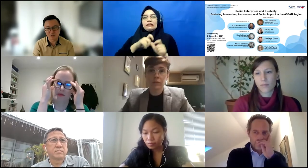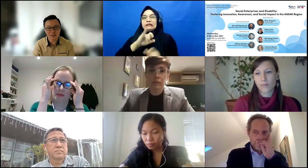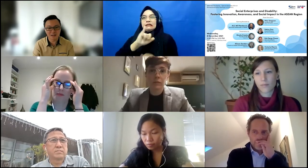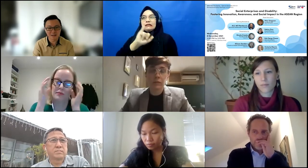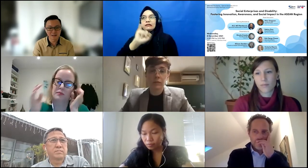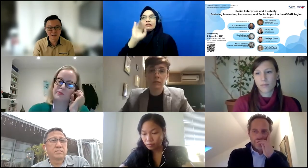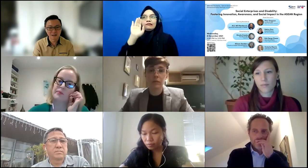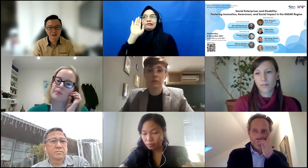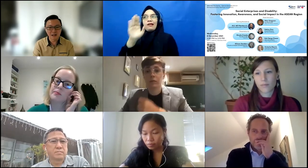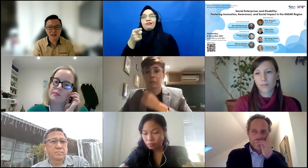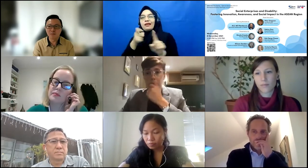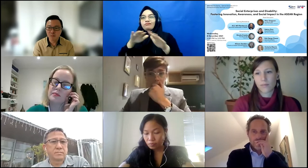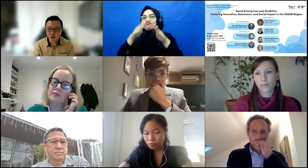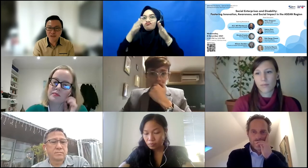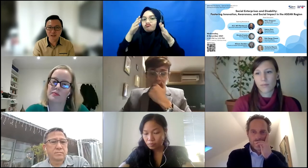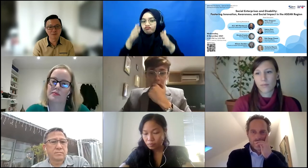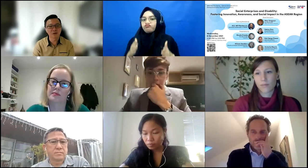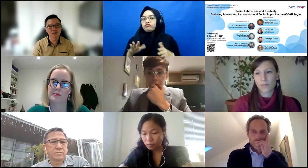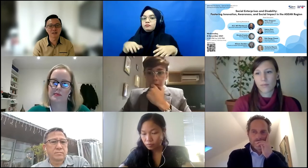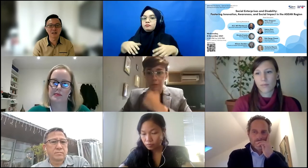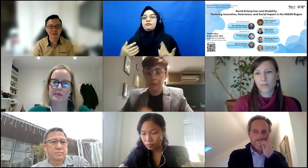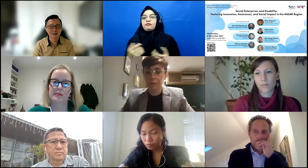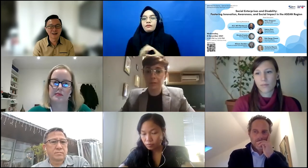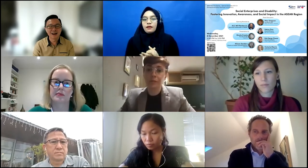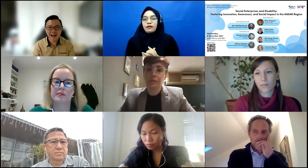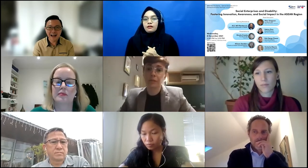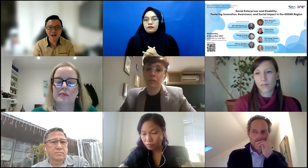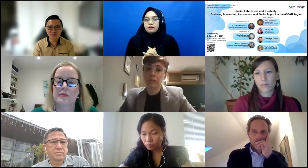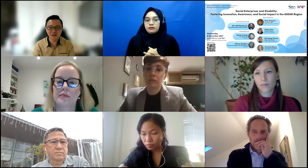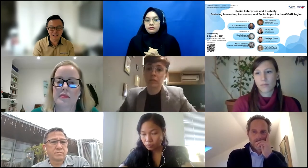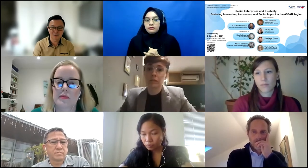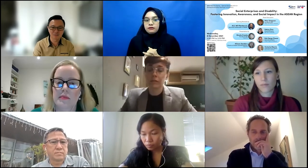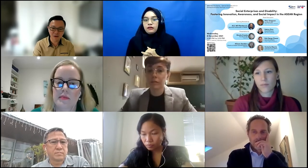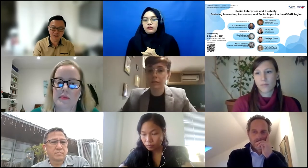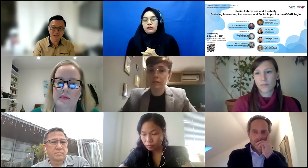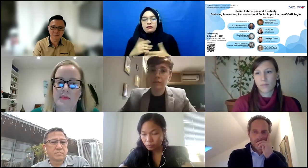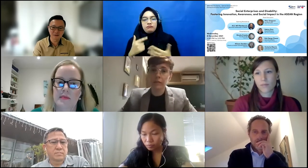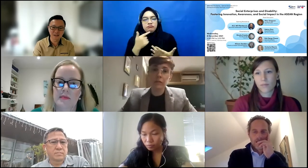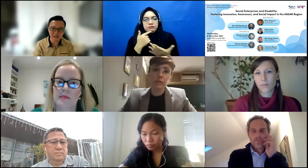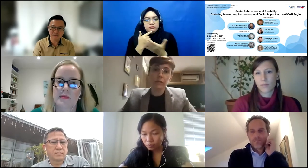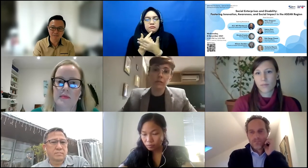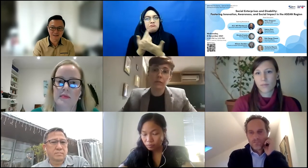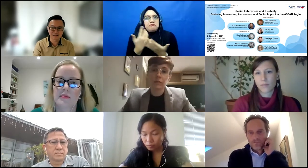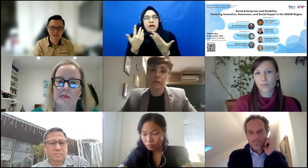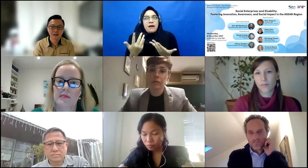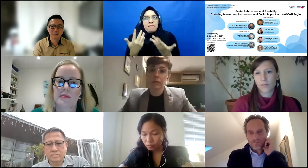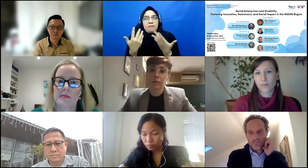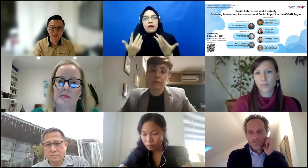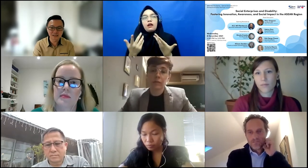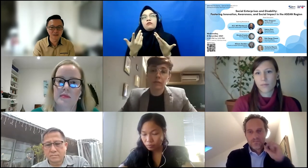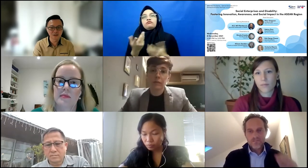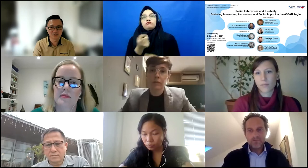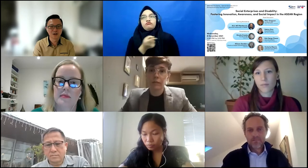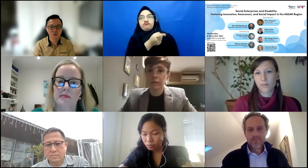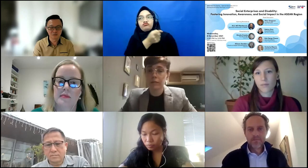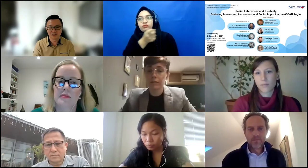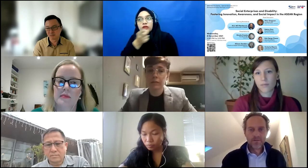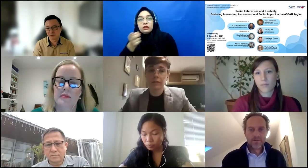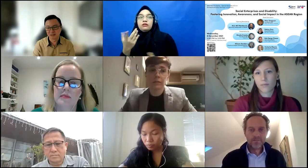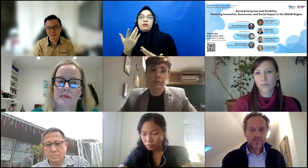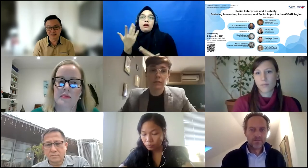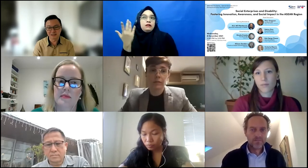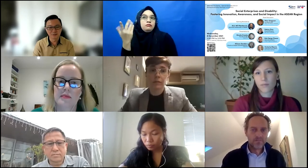scalable aspects, and most importantly, how it has positively impacted persons